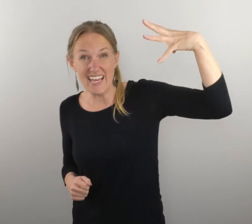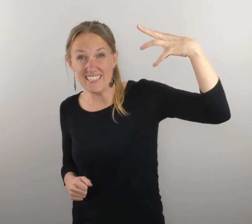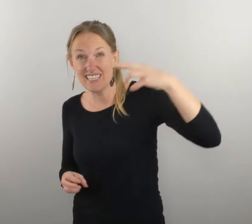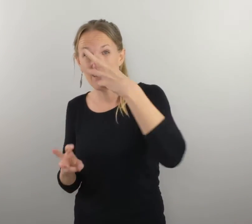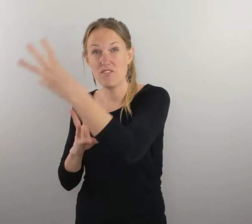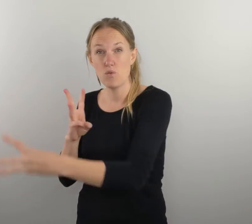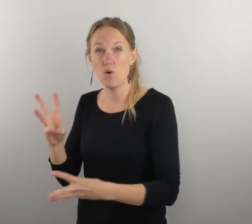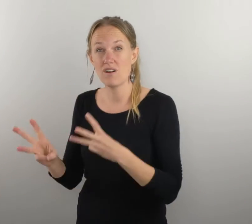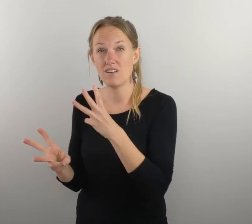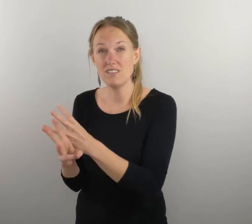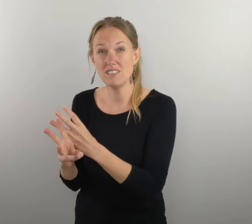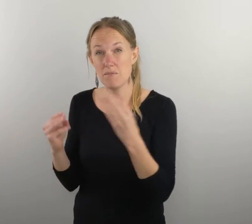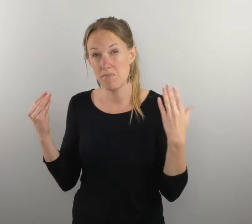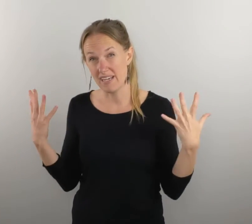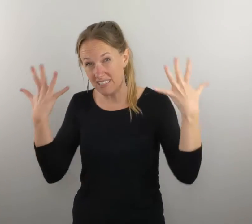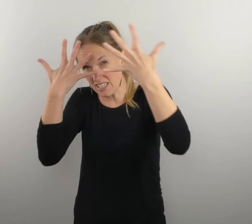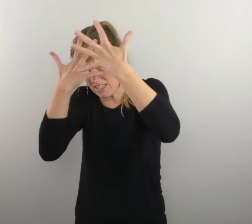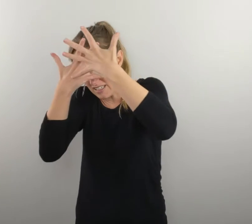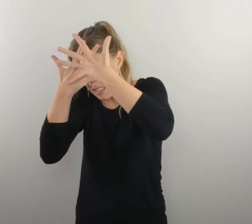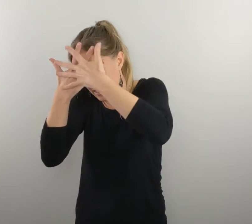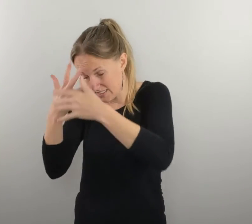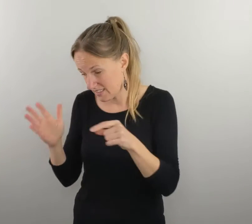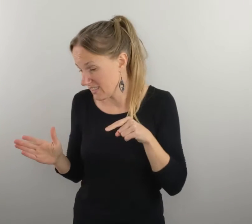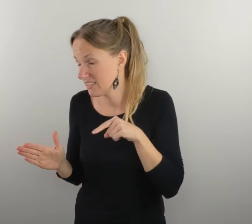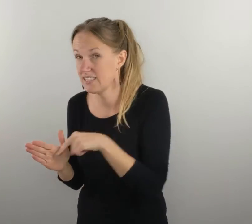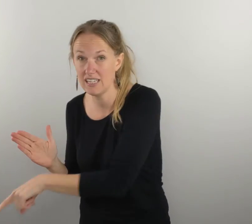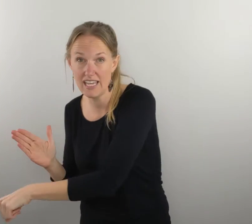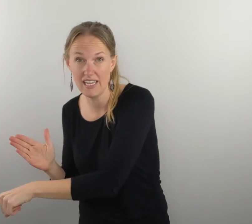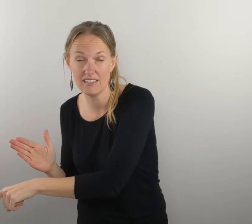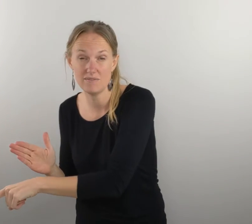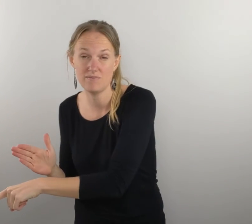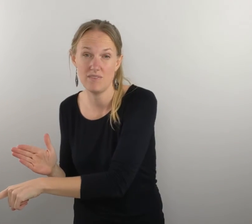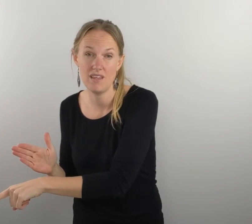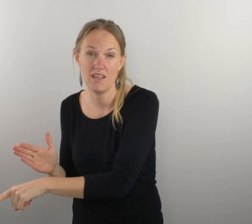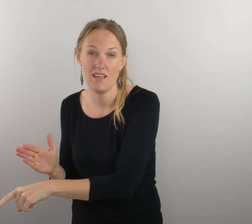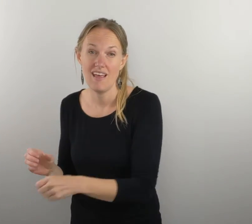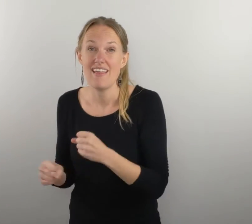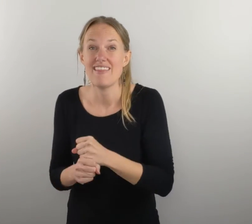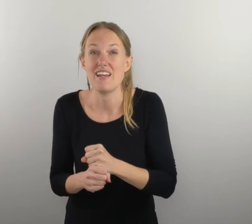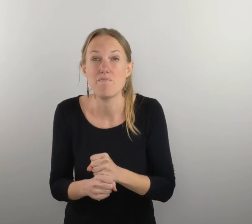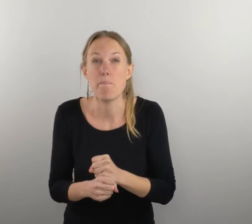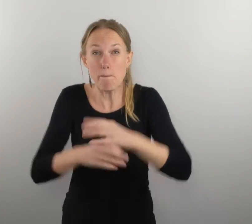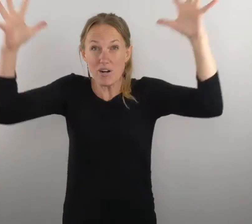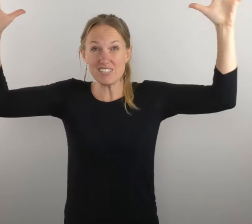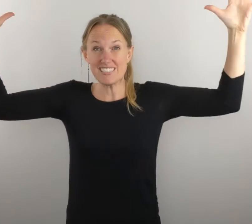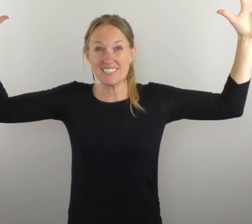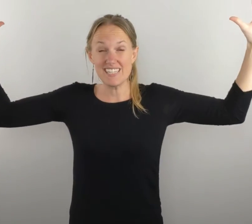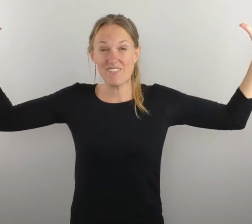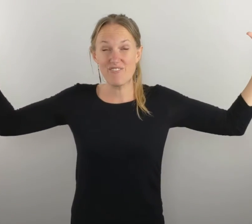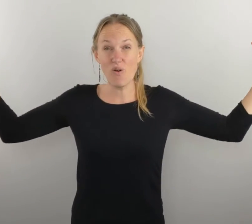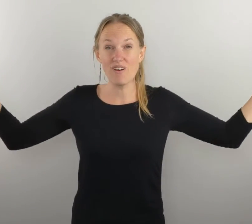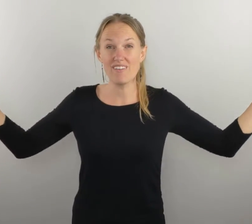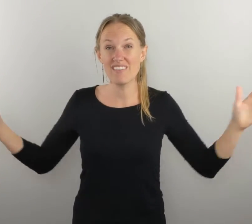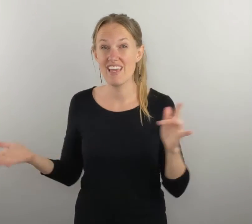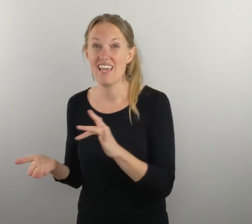light of the world by darkness slain. Then bursting forth